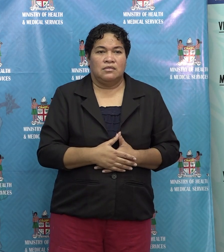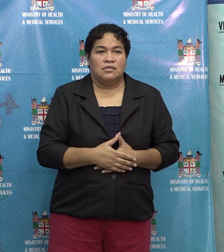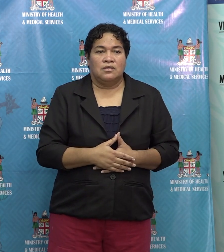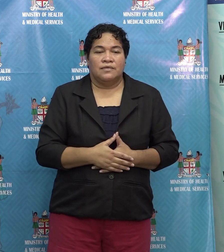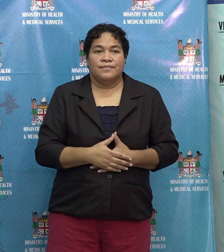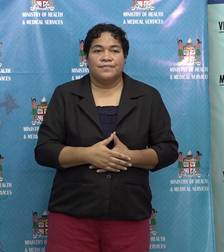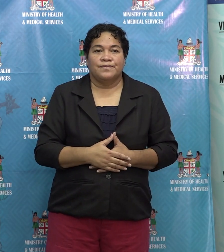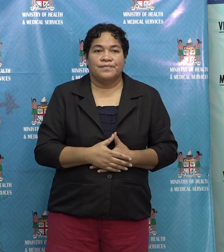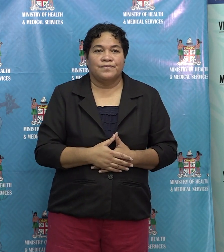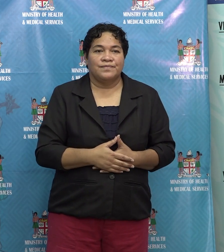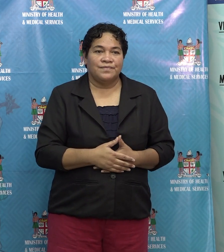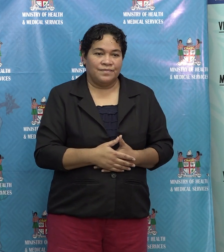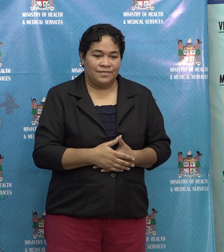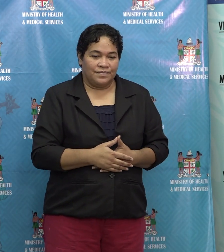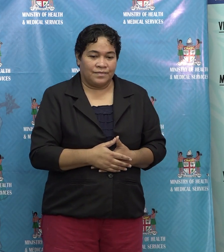The